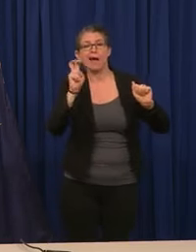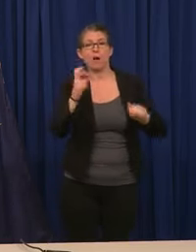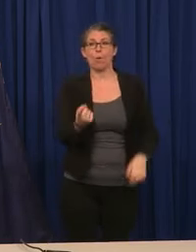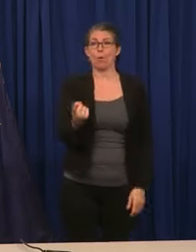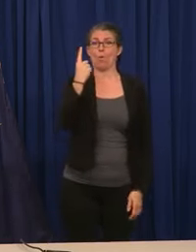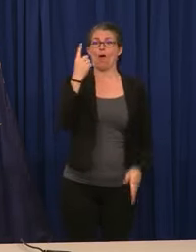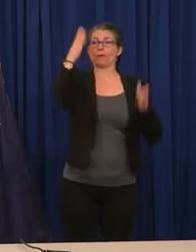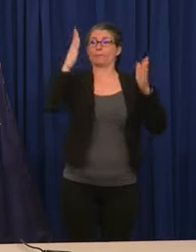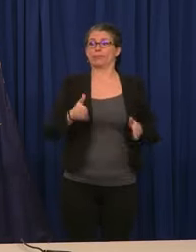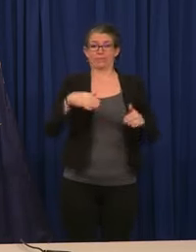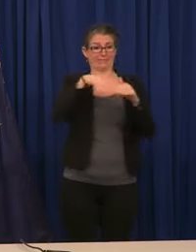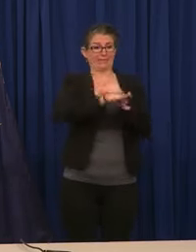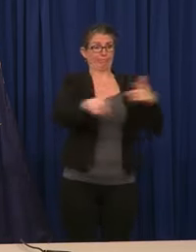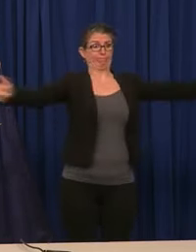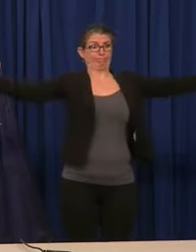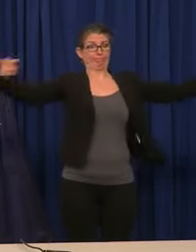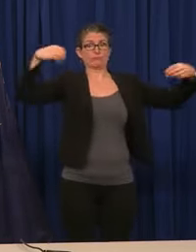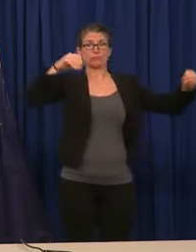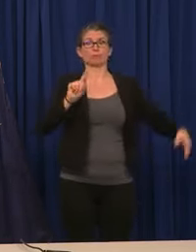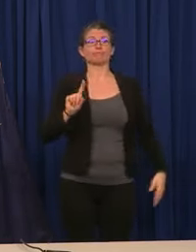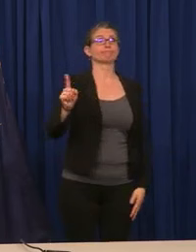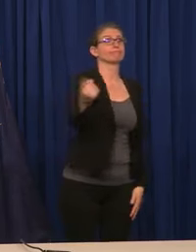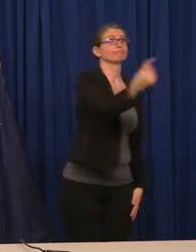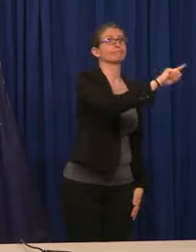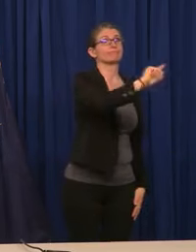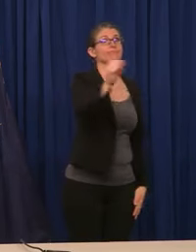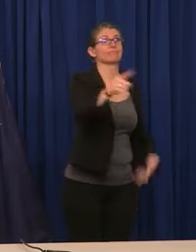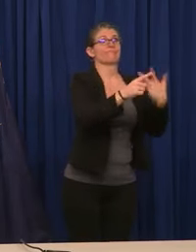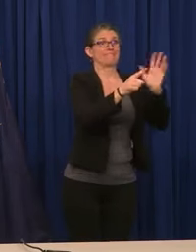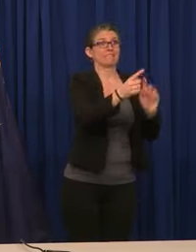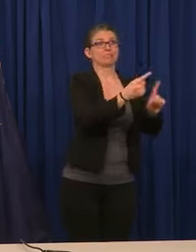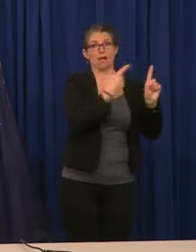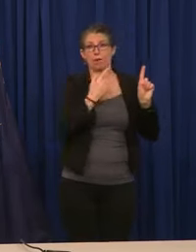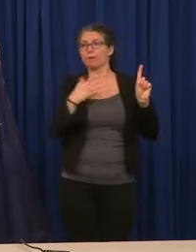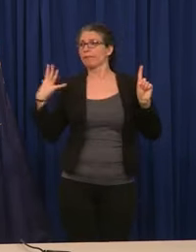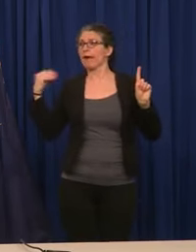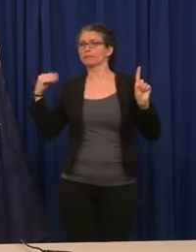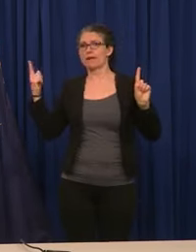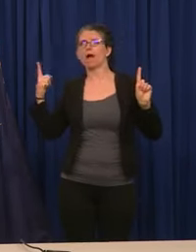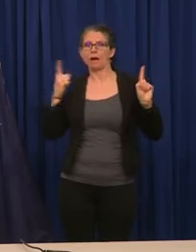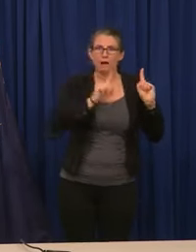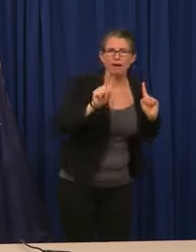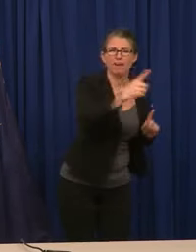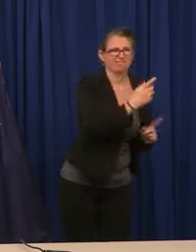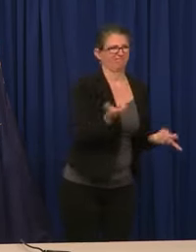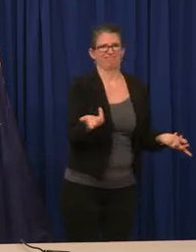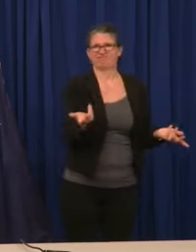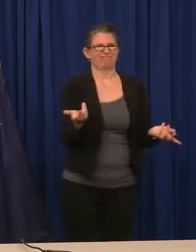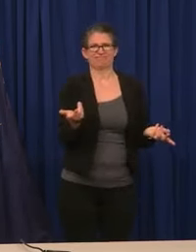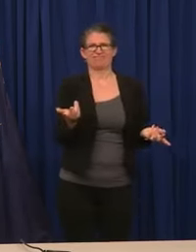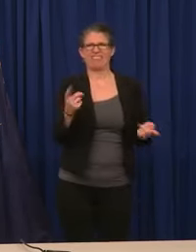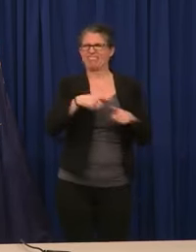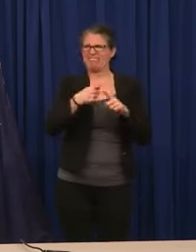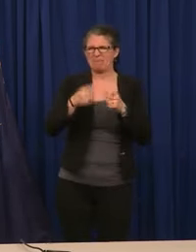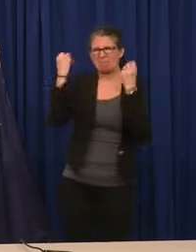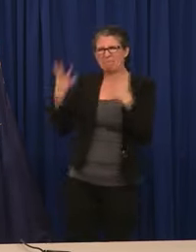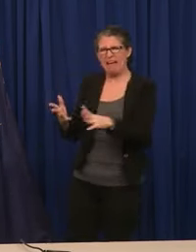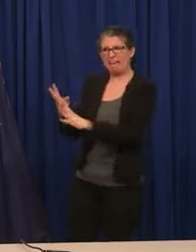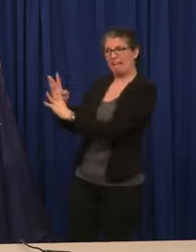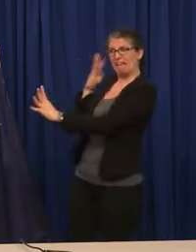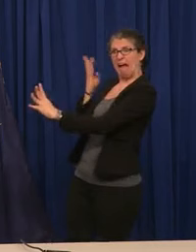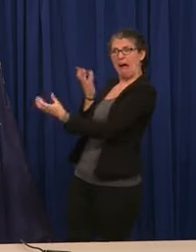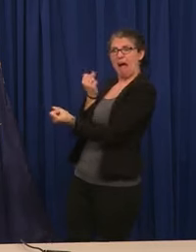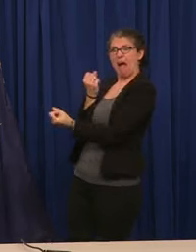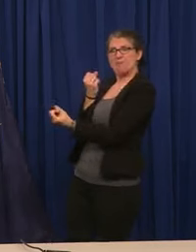person can be in a store at a time. But the problem with that is that it generates people congregating outside waiting to get in. So we've